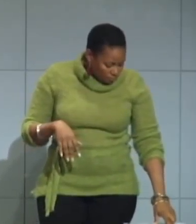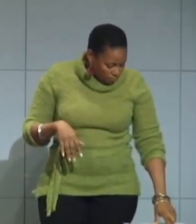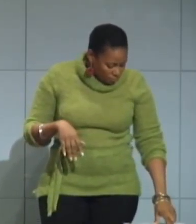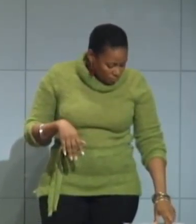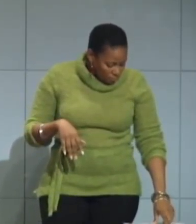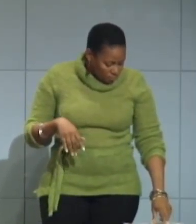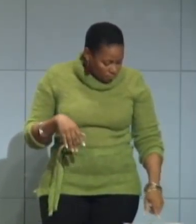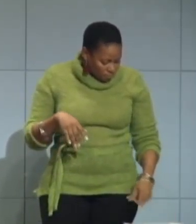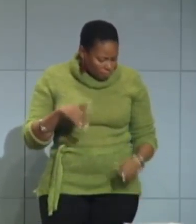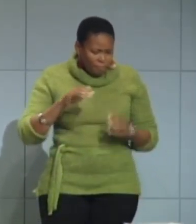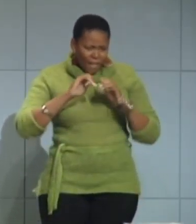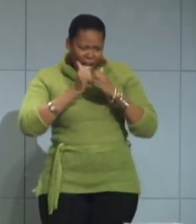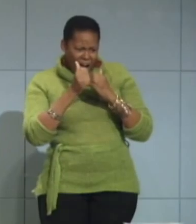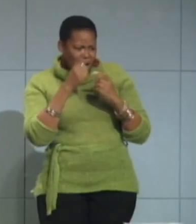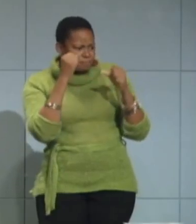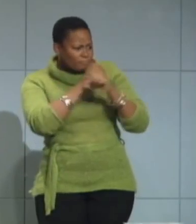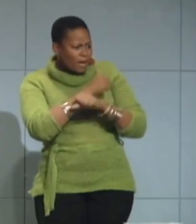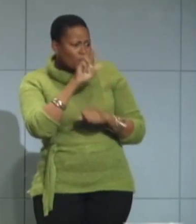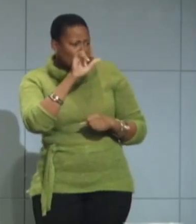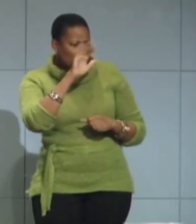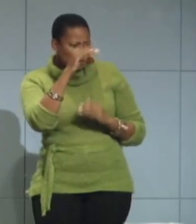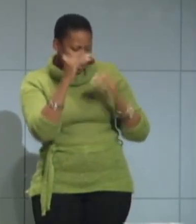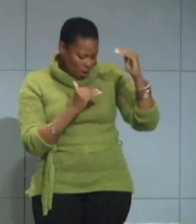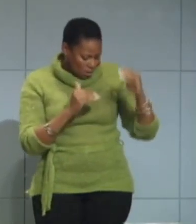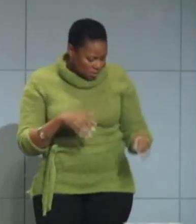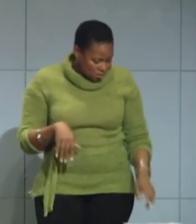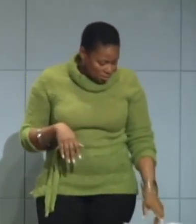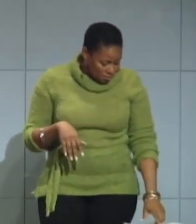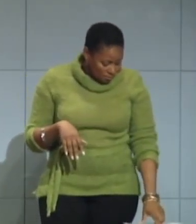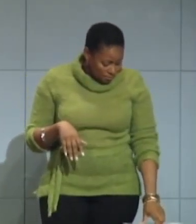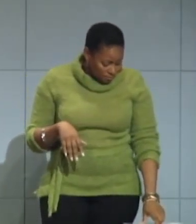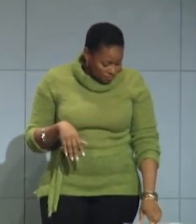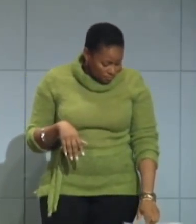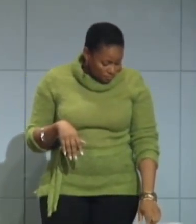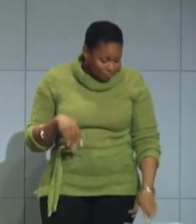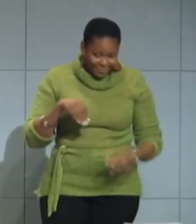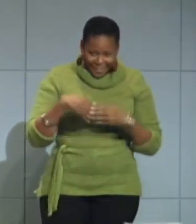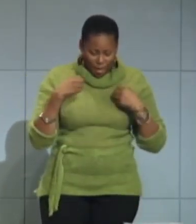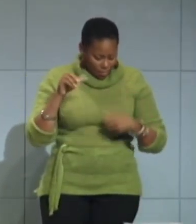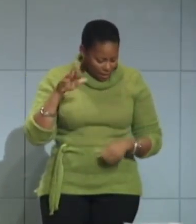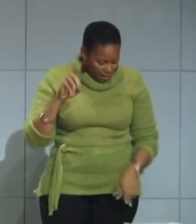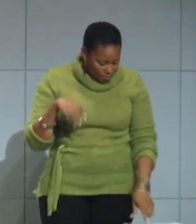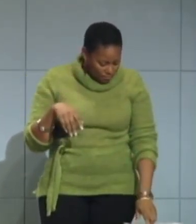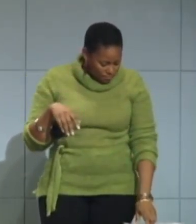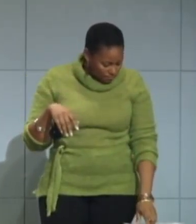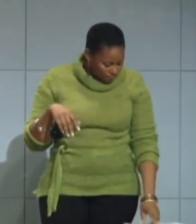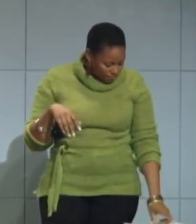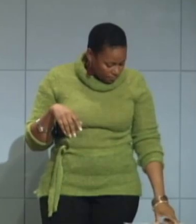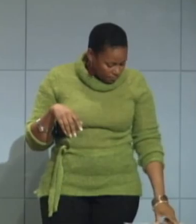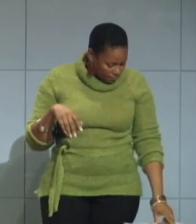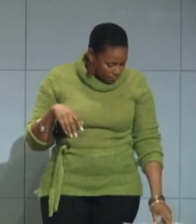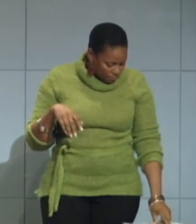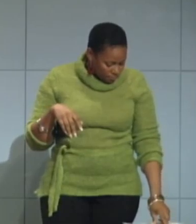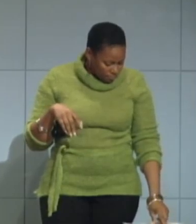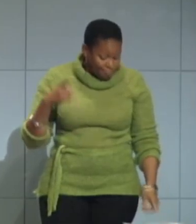and we have been working with the Office of Diversity and Inclusion and Office of